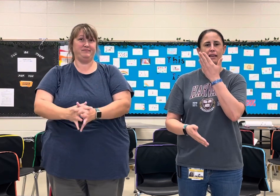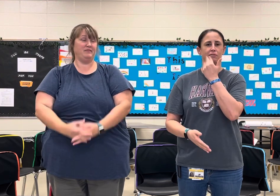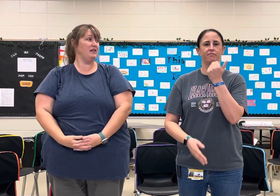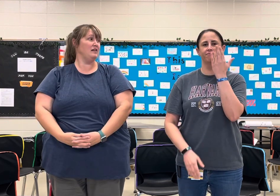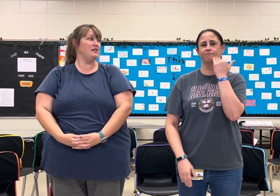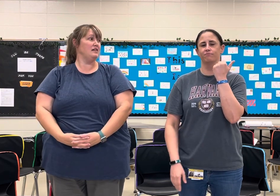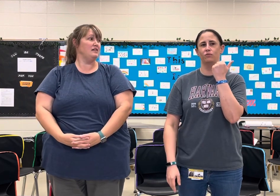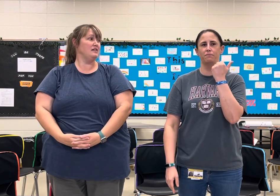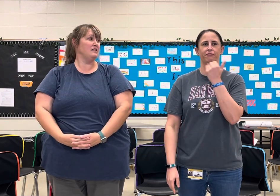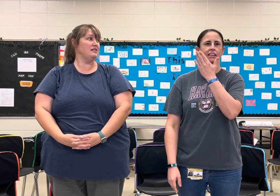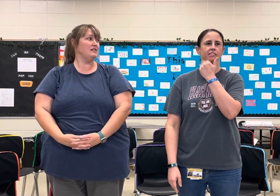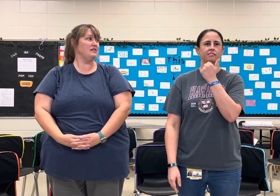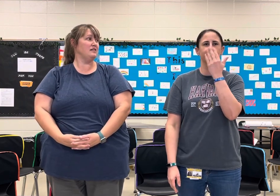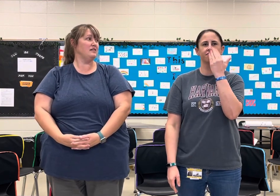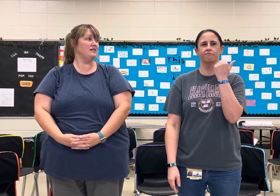Napkin. Wipe your face.